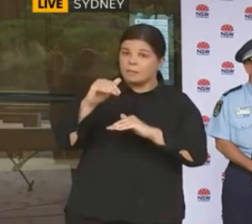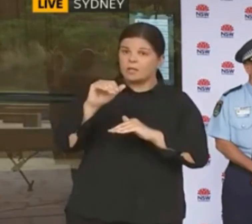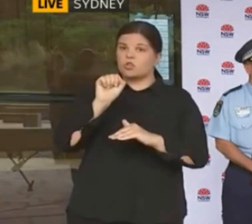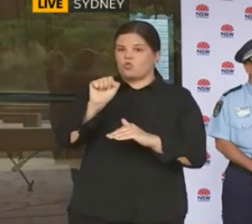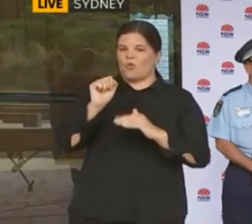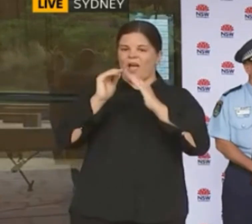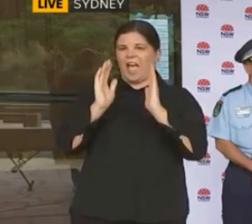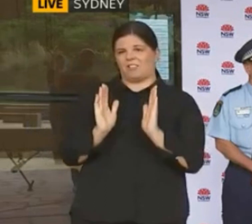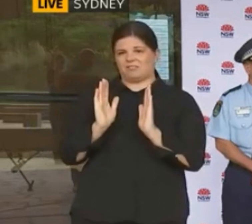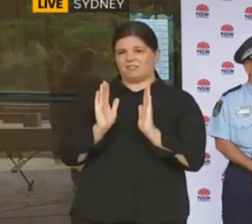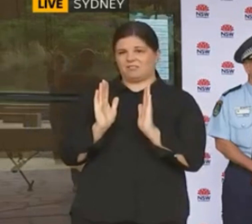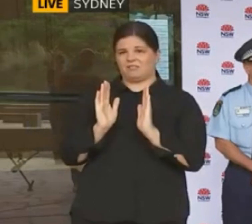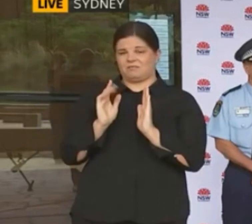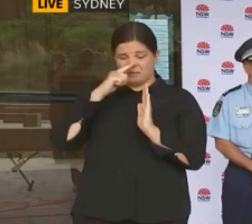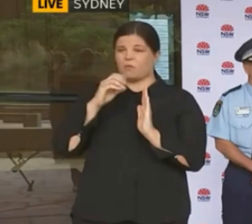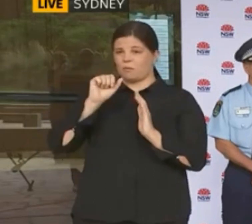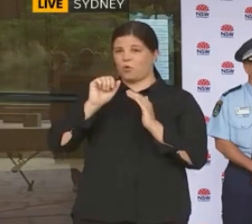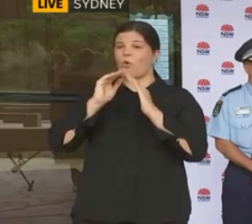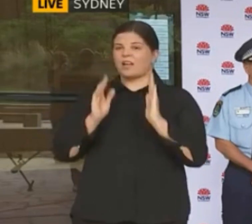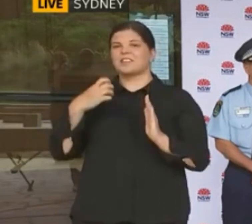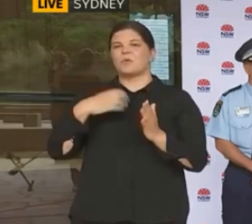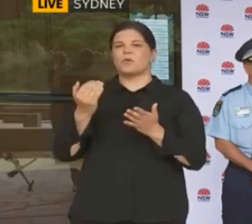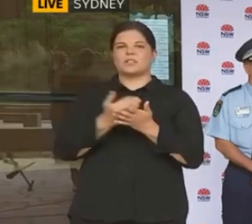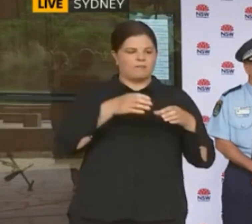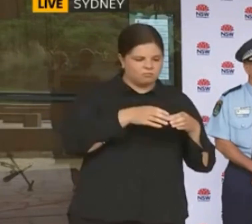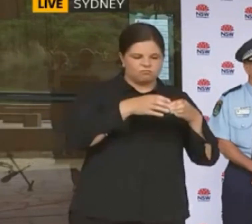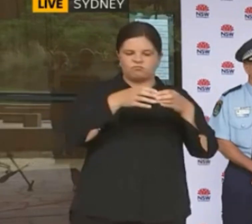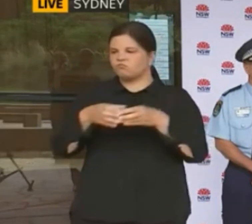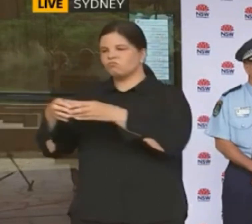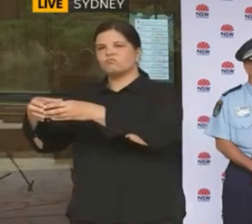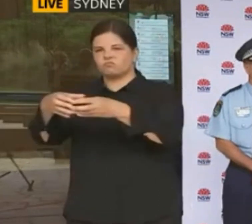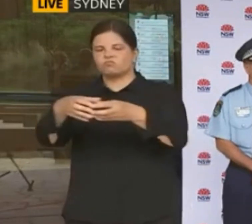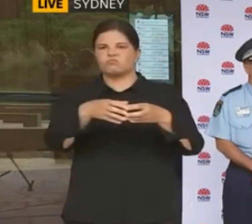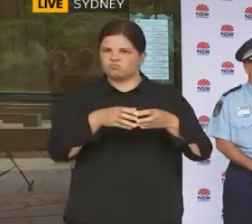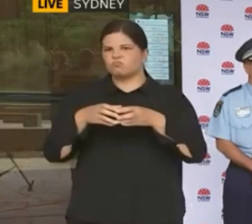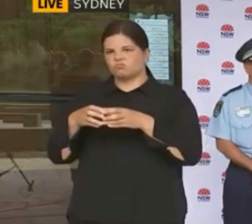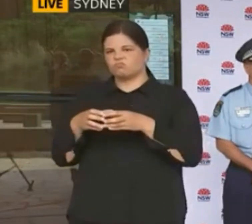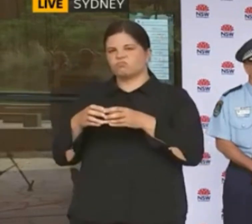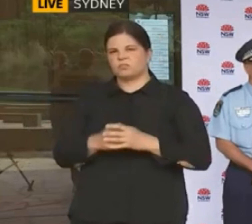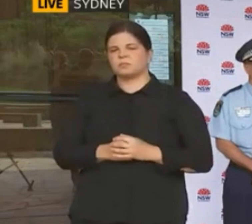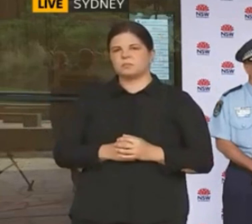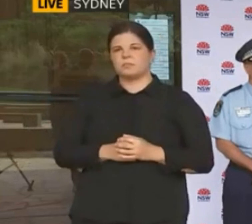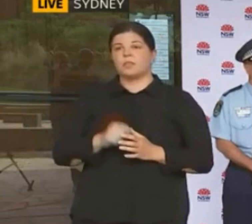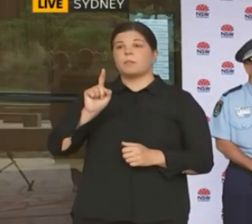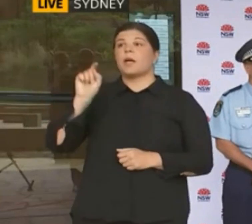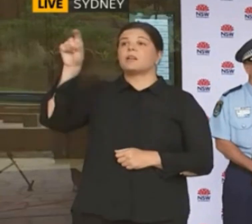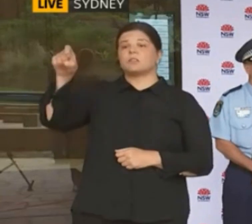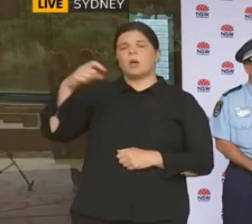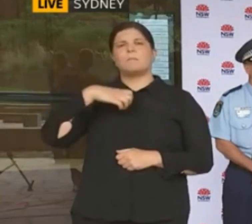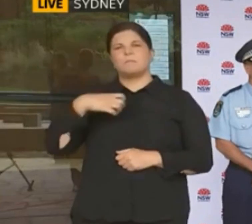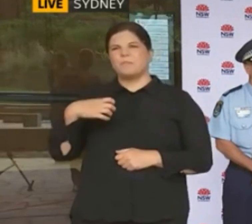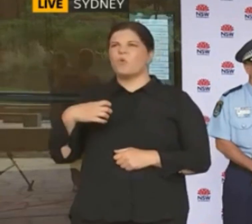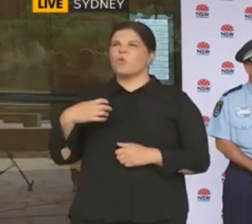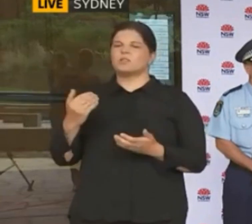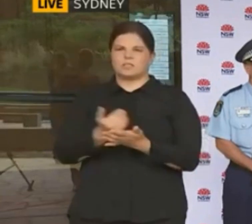group. That is the safest, because being outdoors is a lower risk than the activities you might have in your house on New